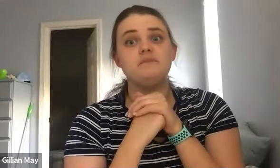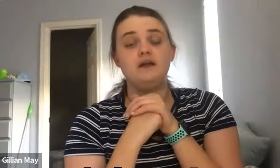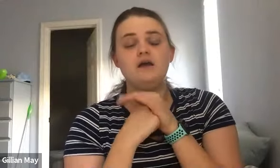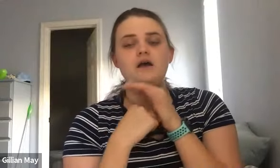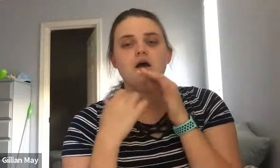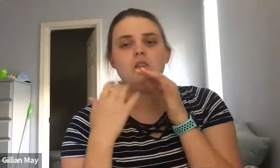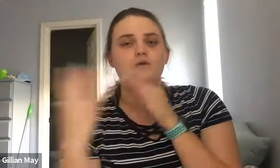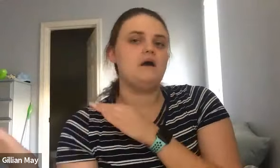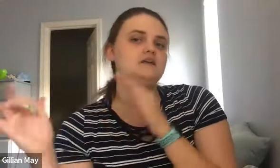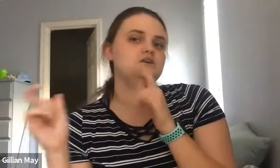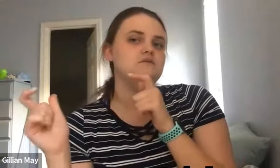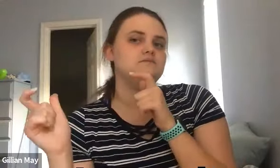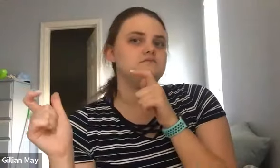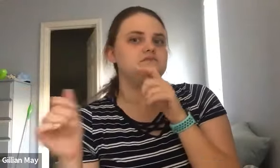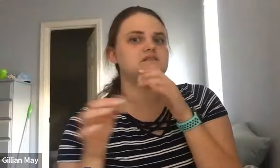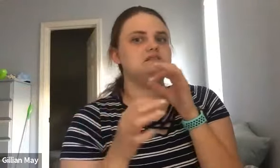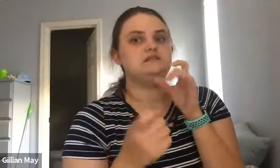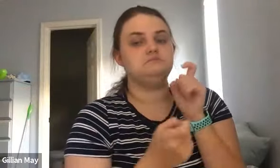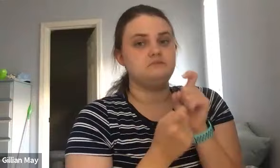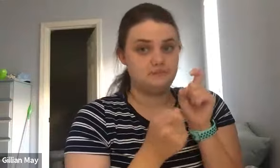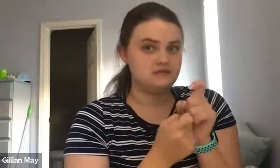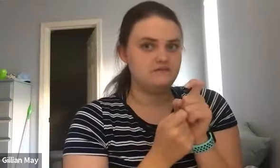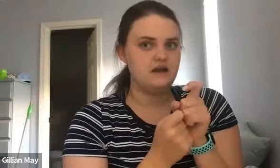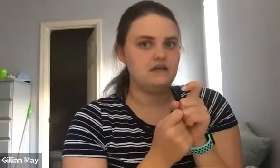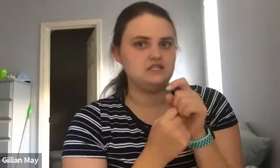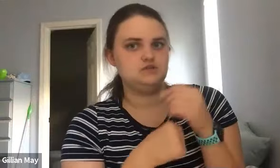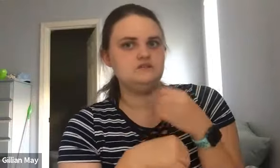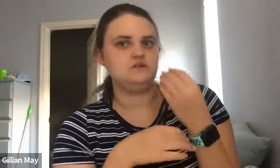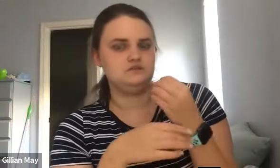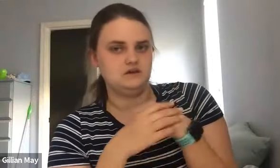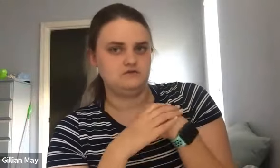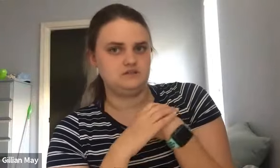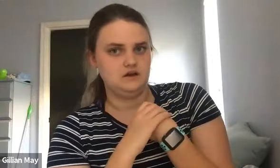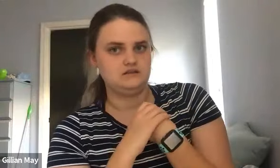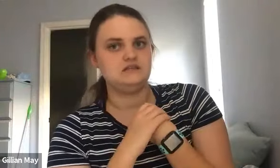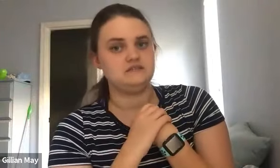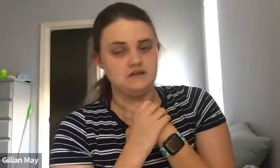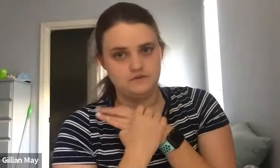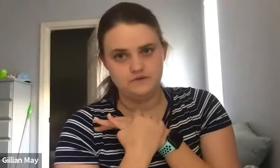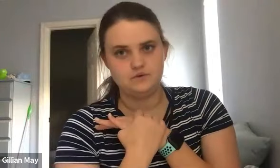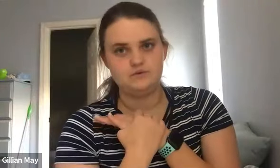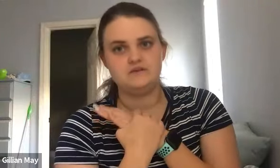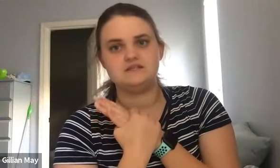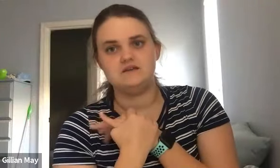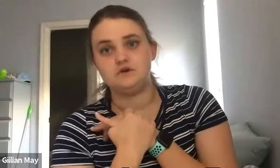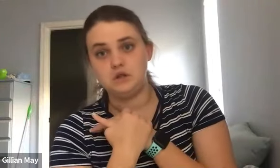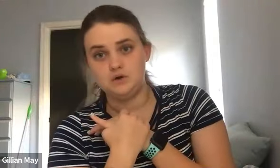shopping. The way you specify is using those other signs, like the sign for food and the sign for